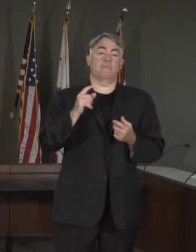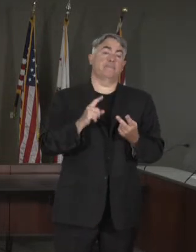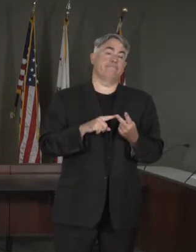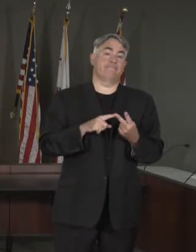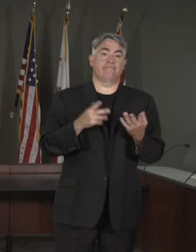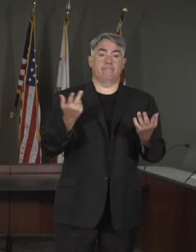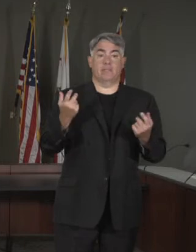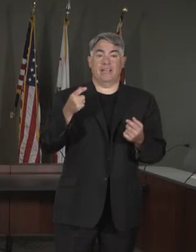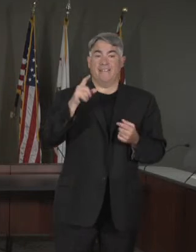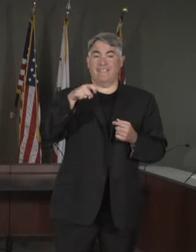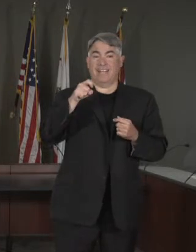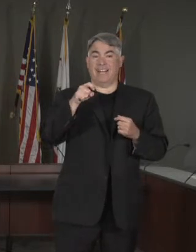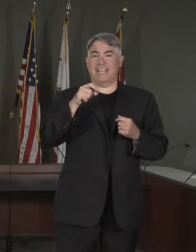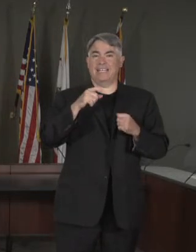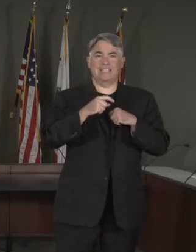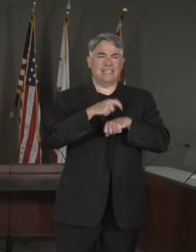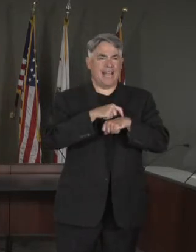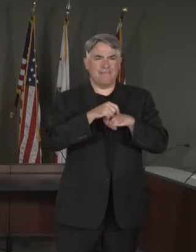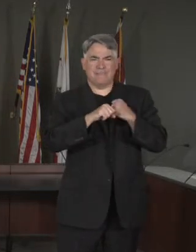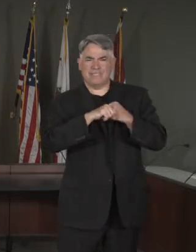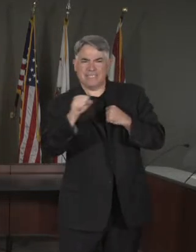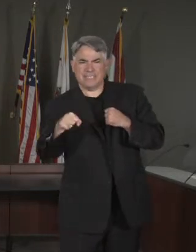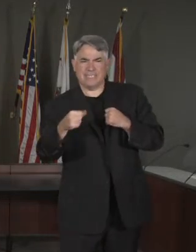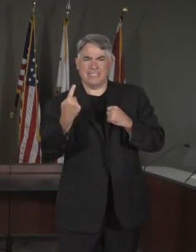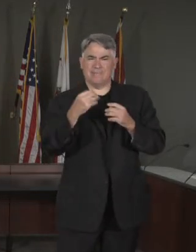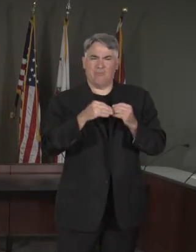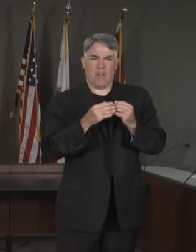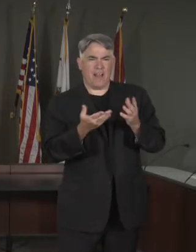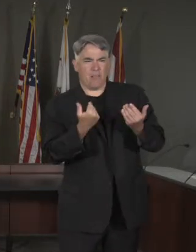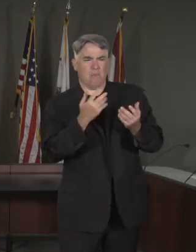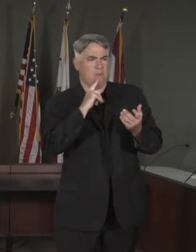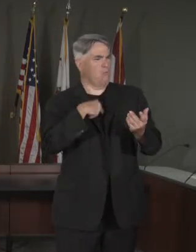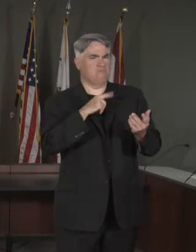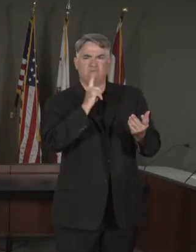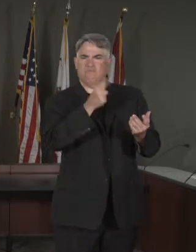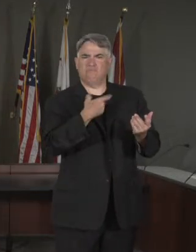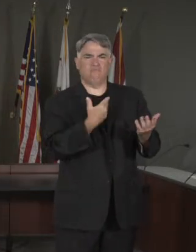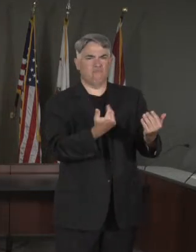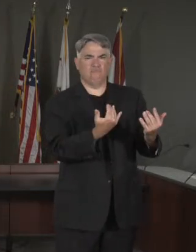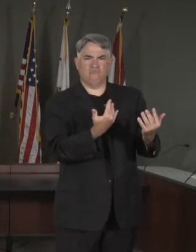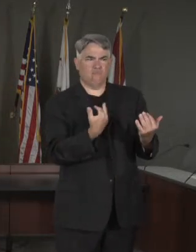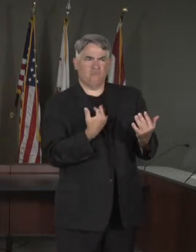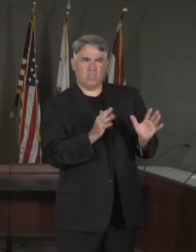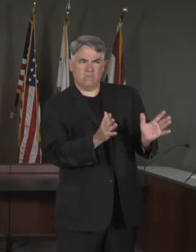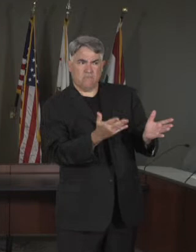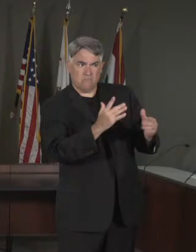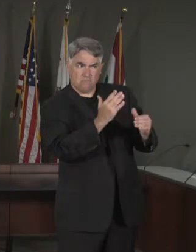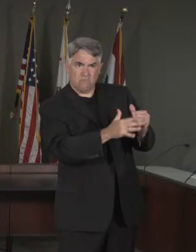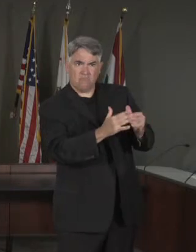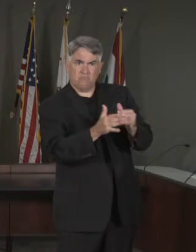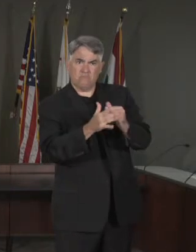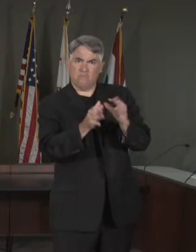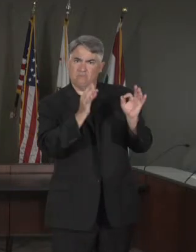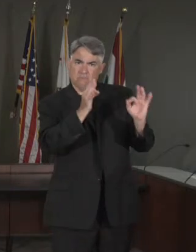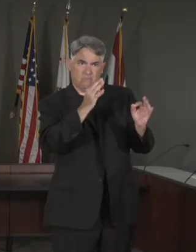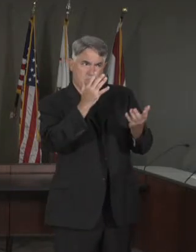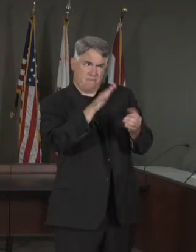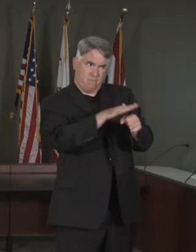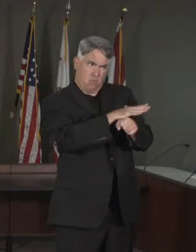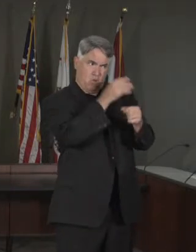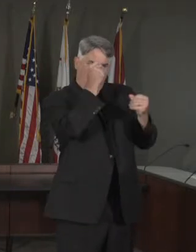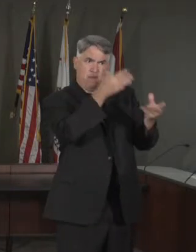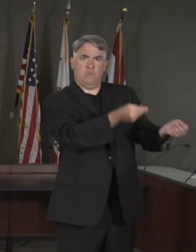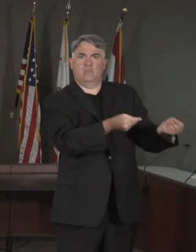extra time in order to complete it, we would rather wait a few weeks to get a complete and accurate report than rush